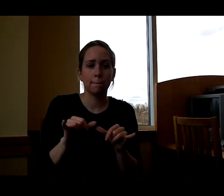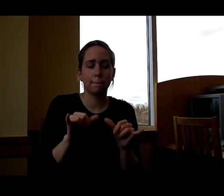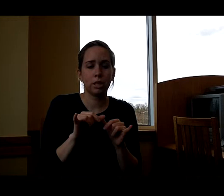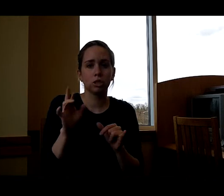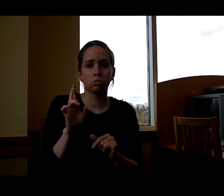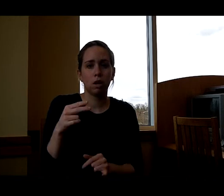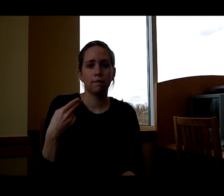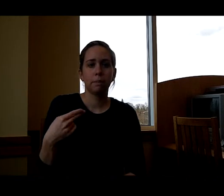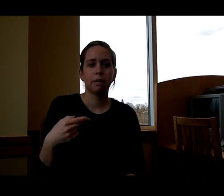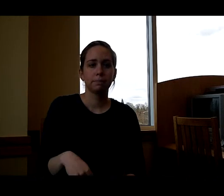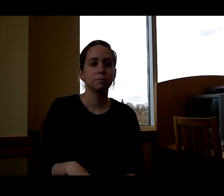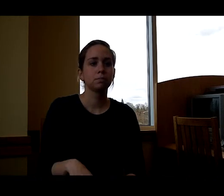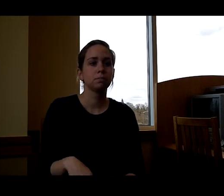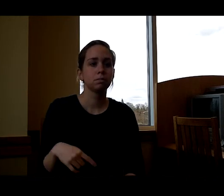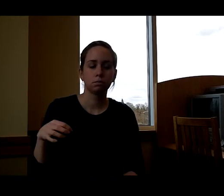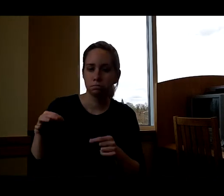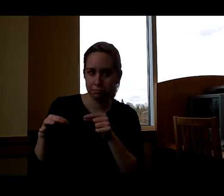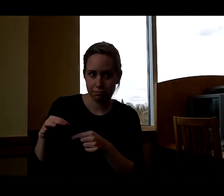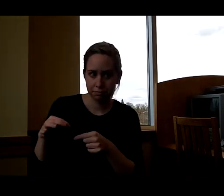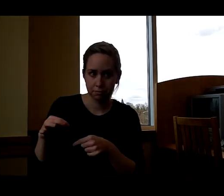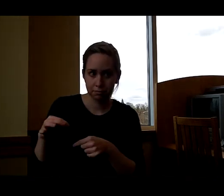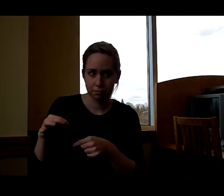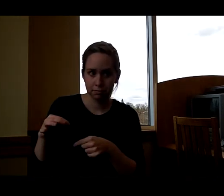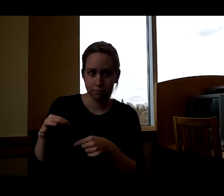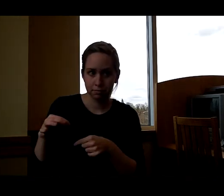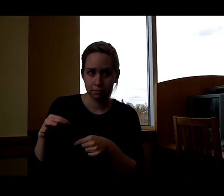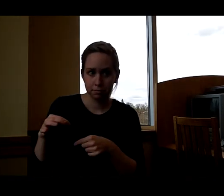these two, and they take this bulb here, and they get it wet.